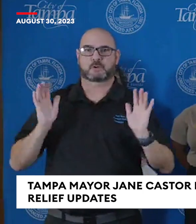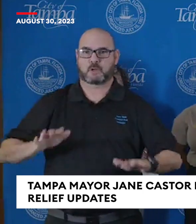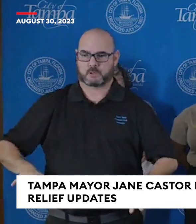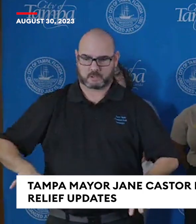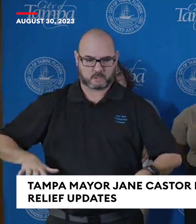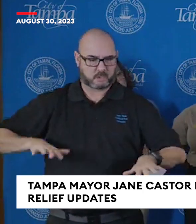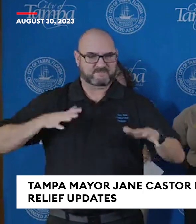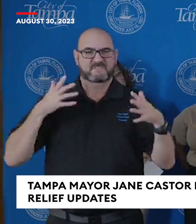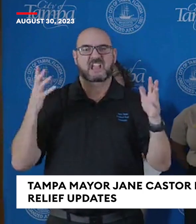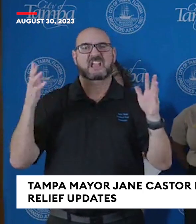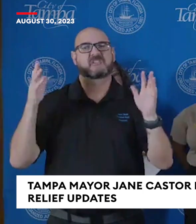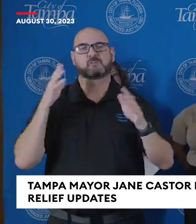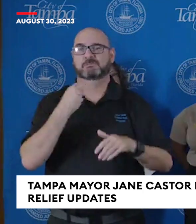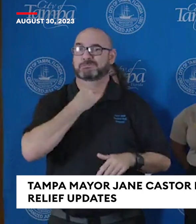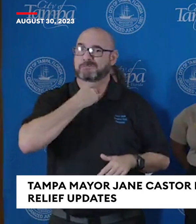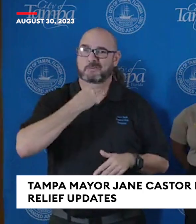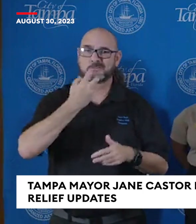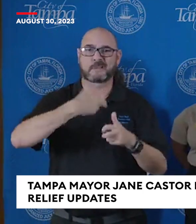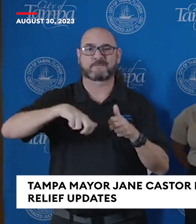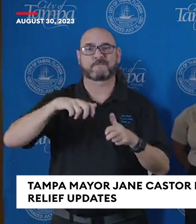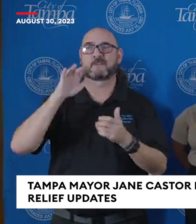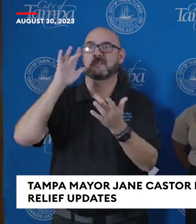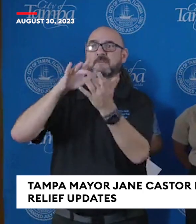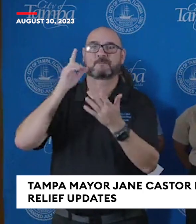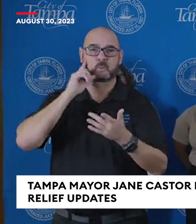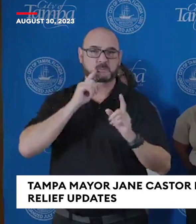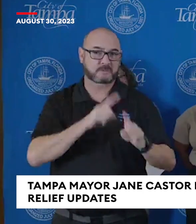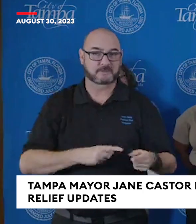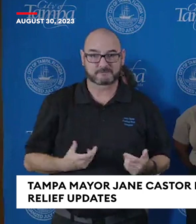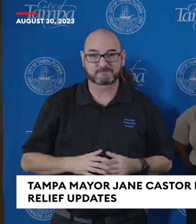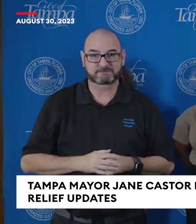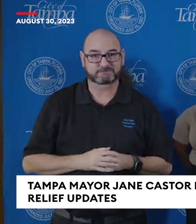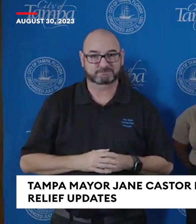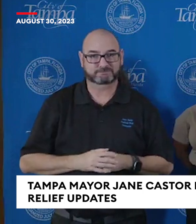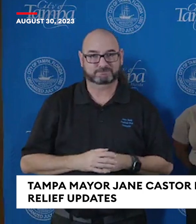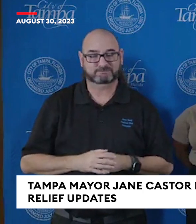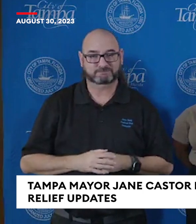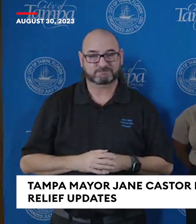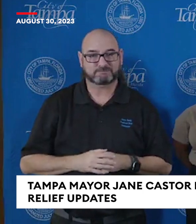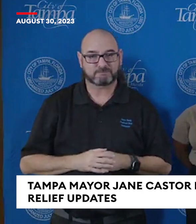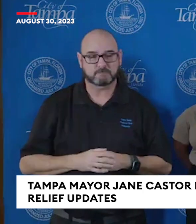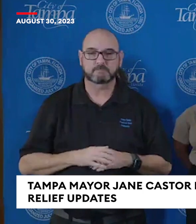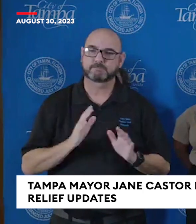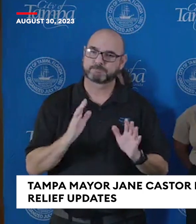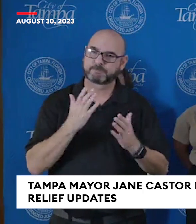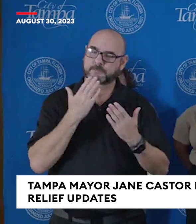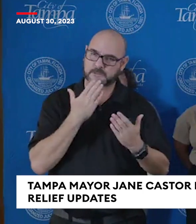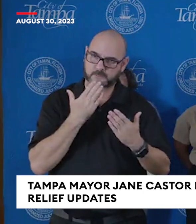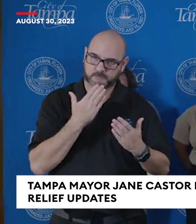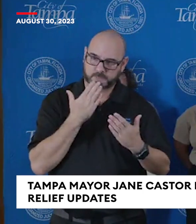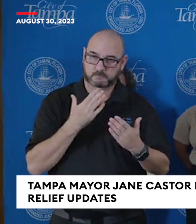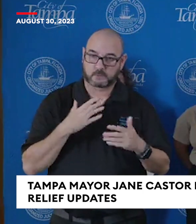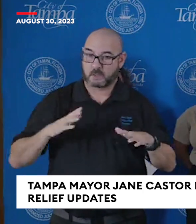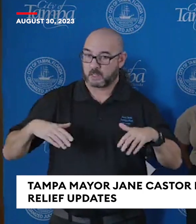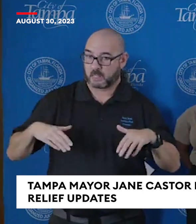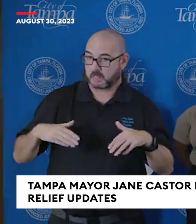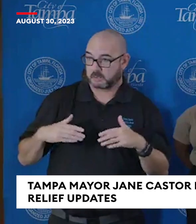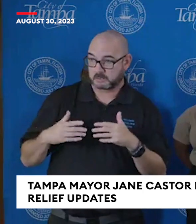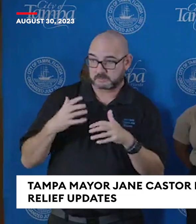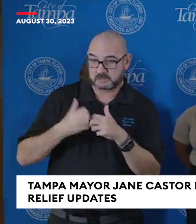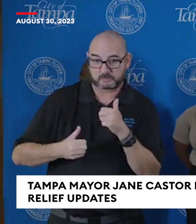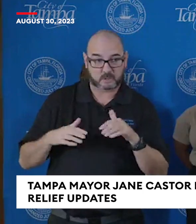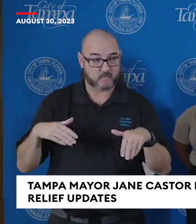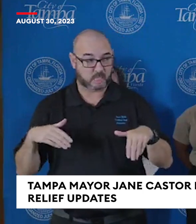we, have thankfully not suffered a great deal of damage in our community.